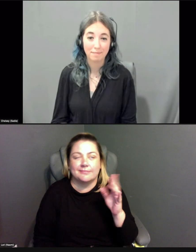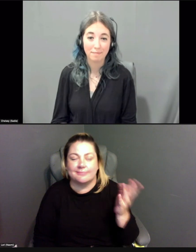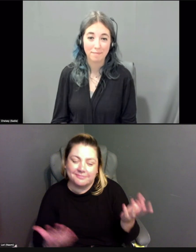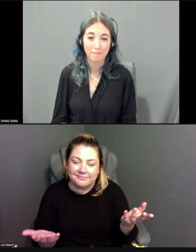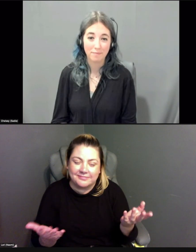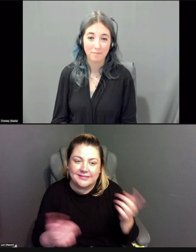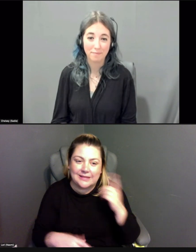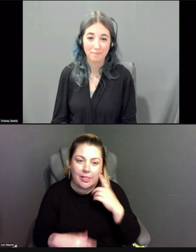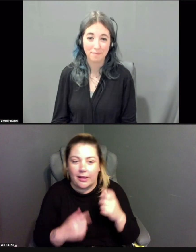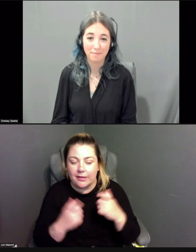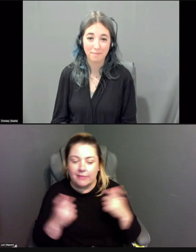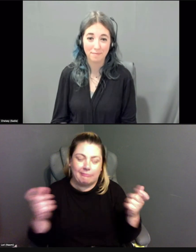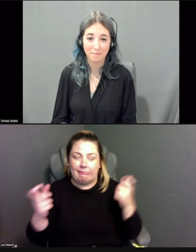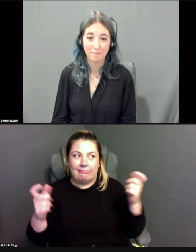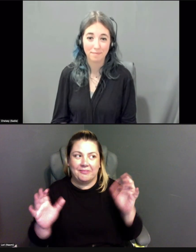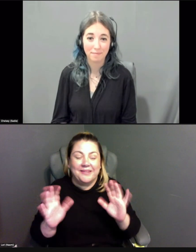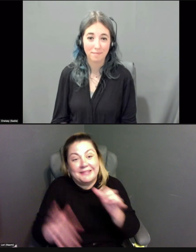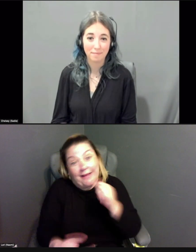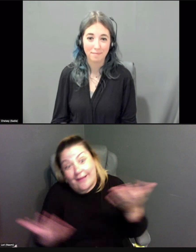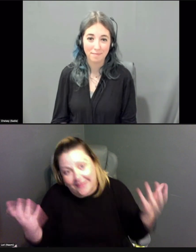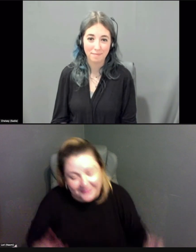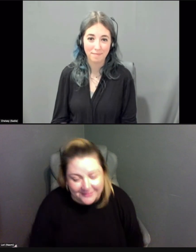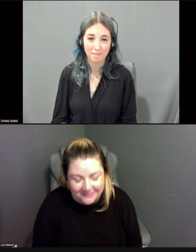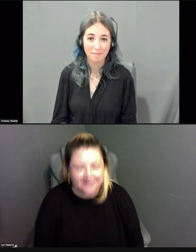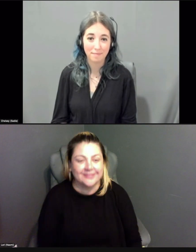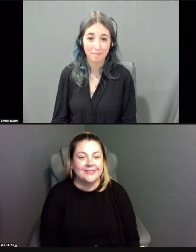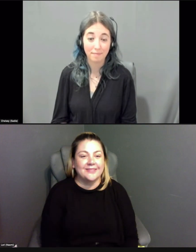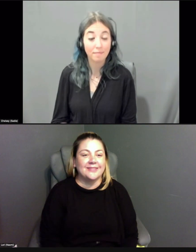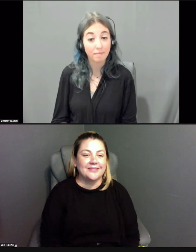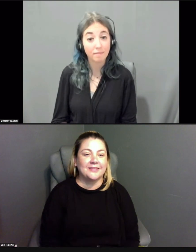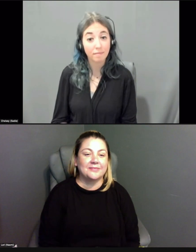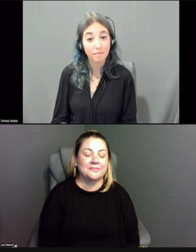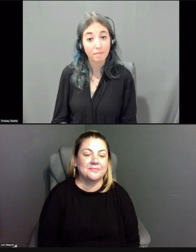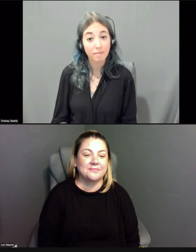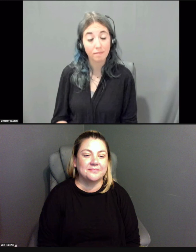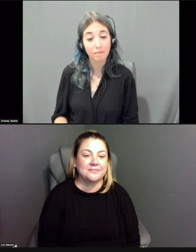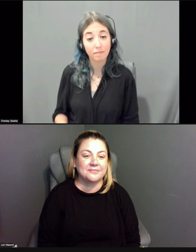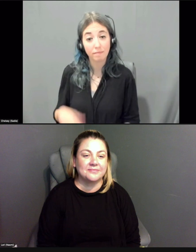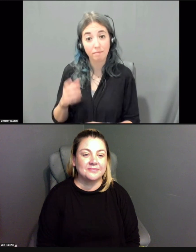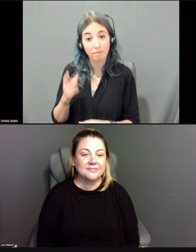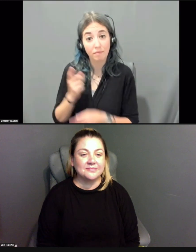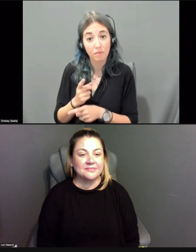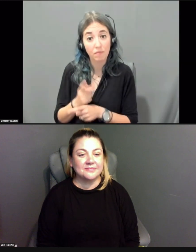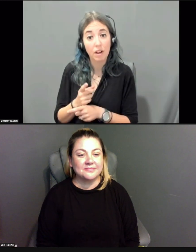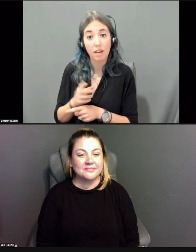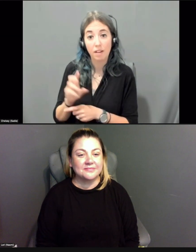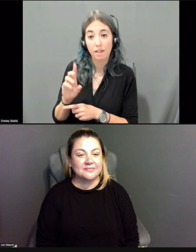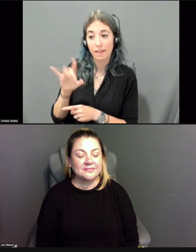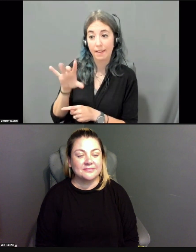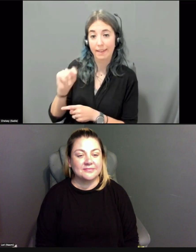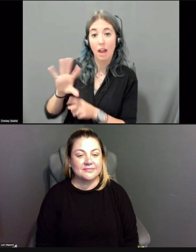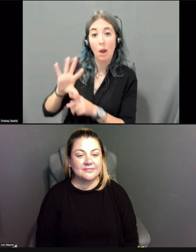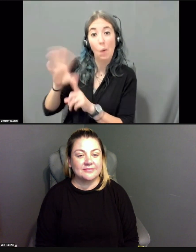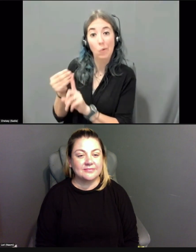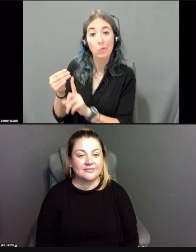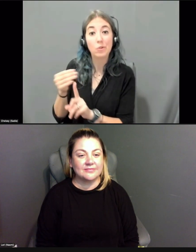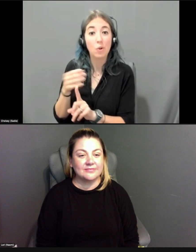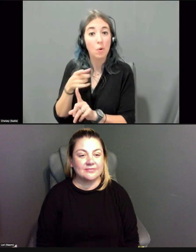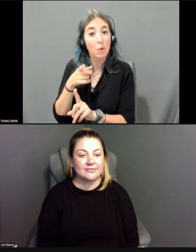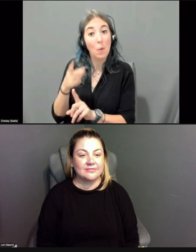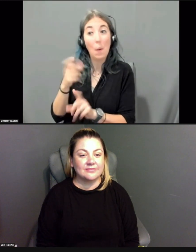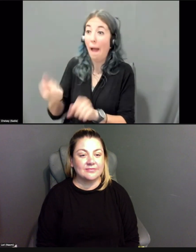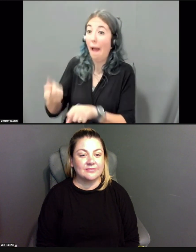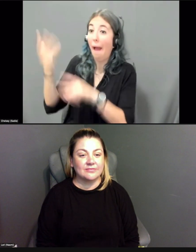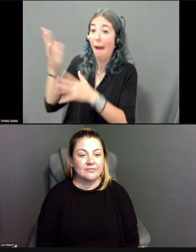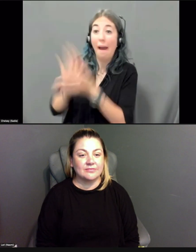it is. Divesting from diet culture isn't a check the box and be done sort of thing.